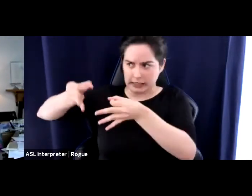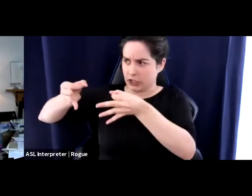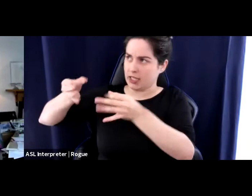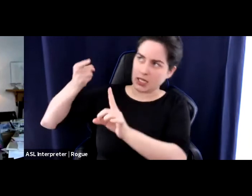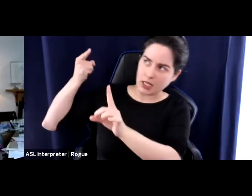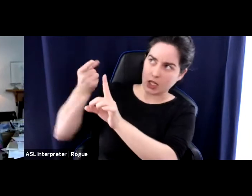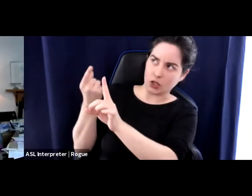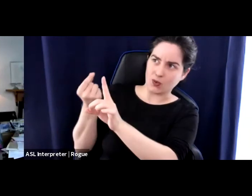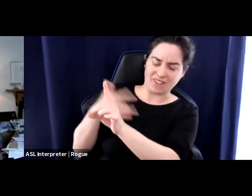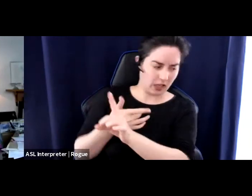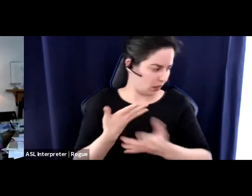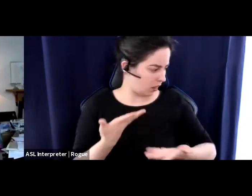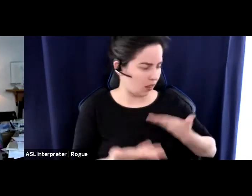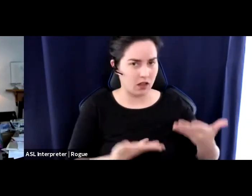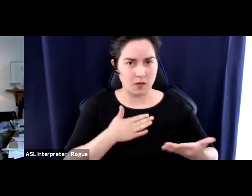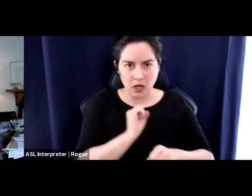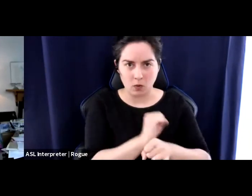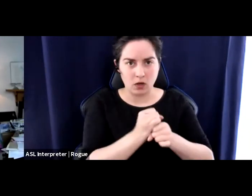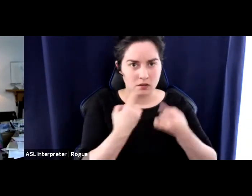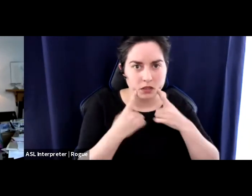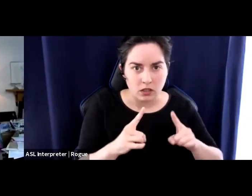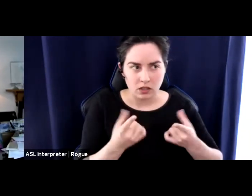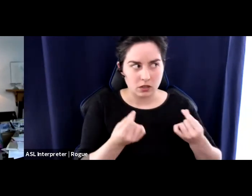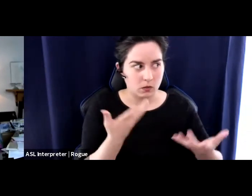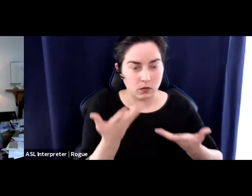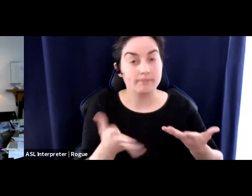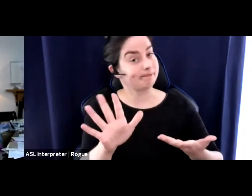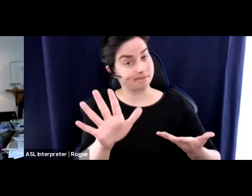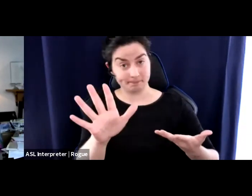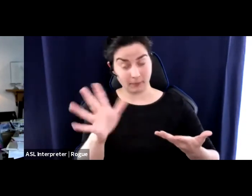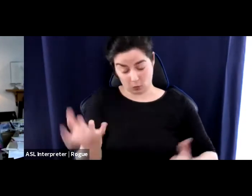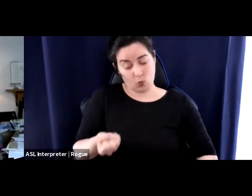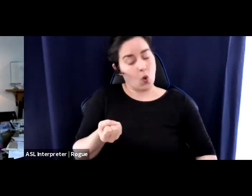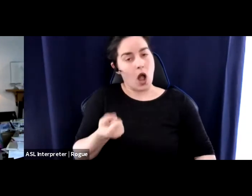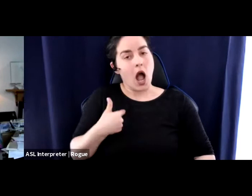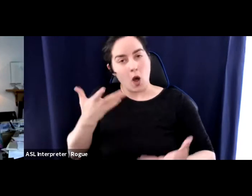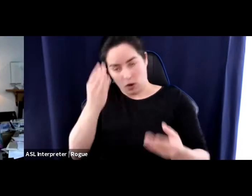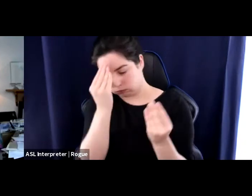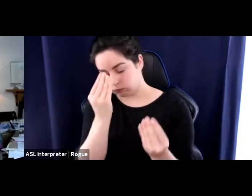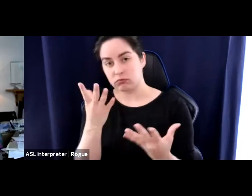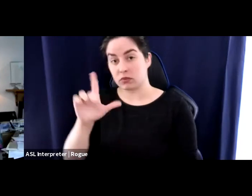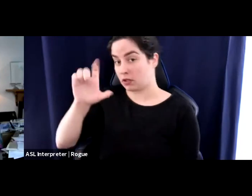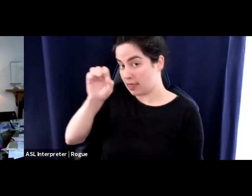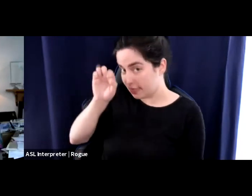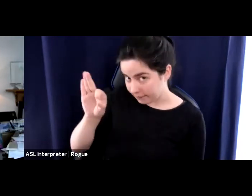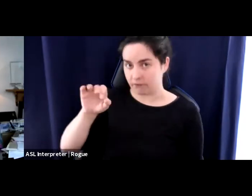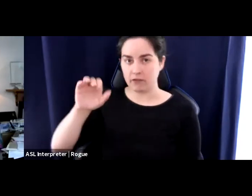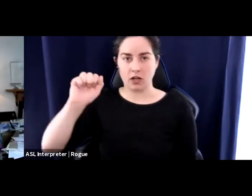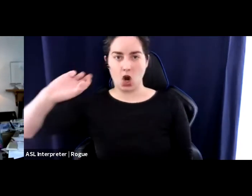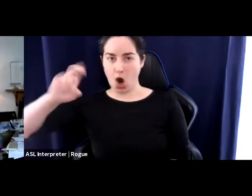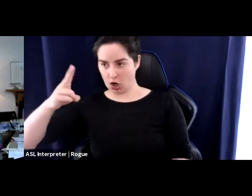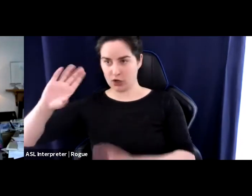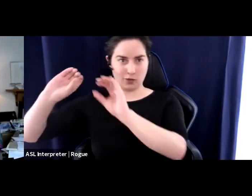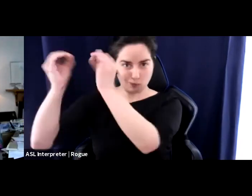is making a difference. But I want to say with great emphasis and with great gratitude to both Leaf and Arch, that these kinds of decisions